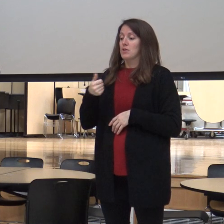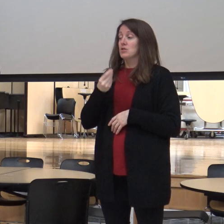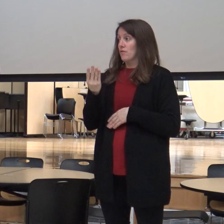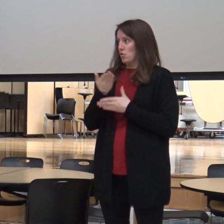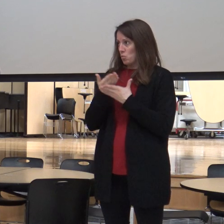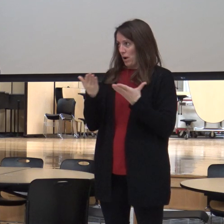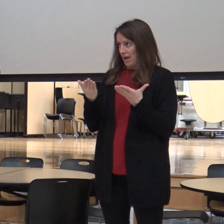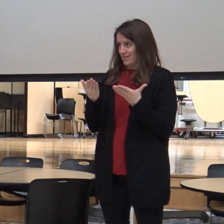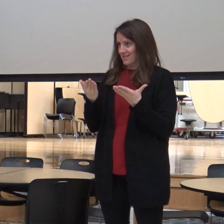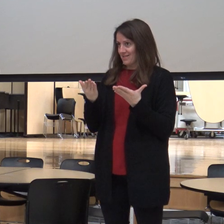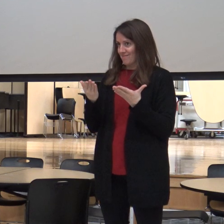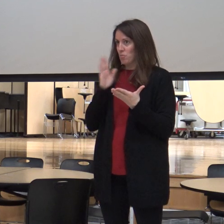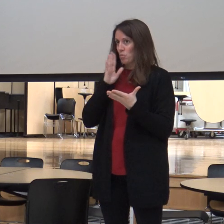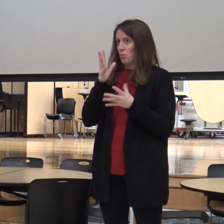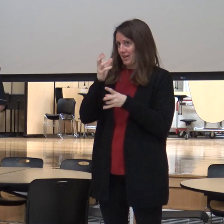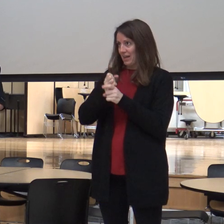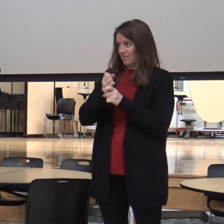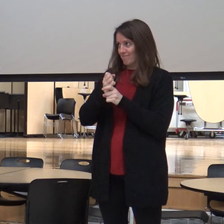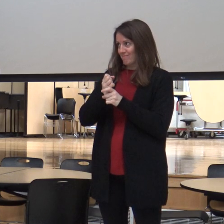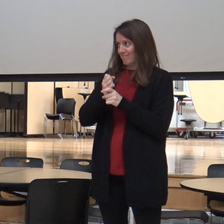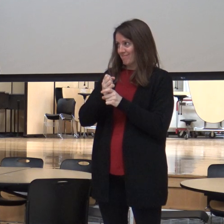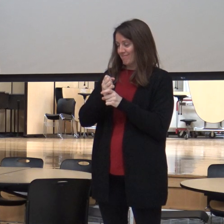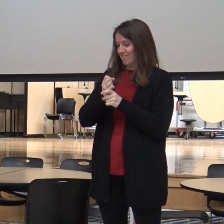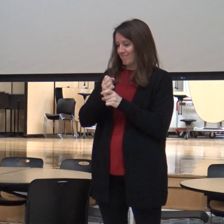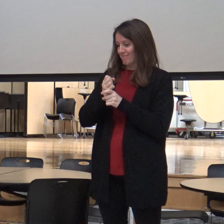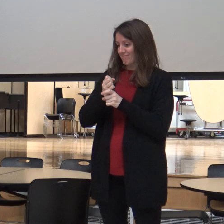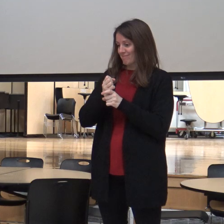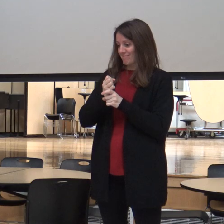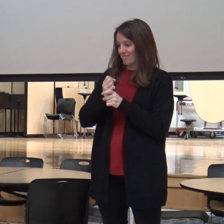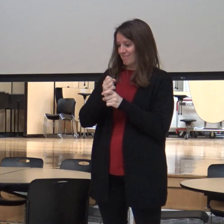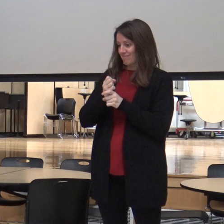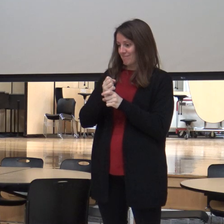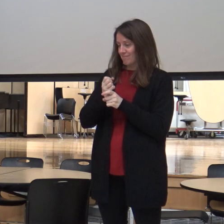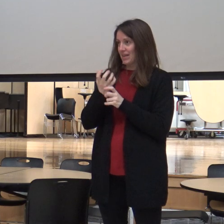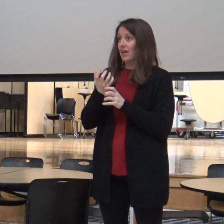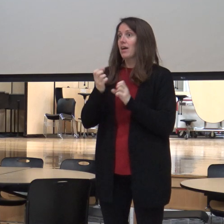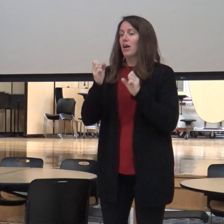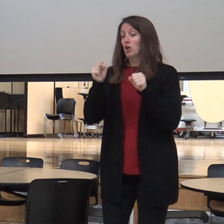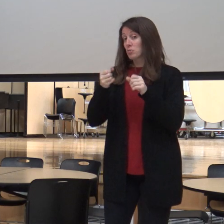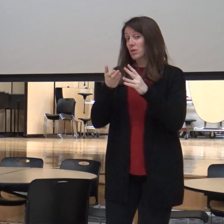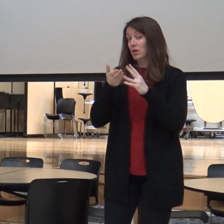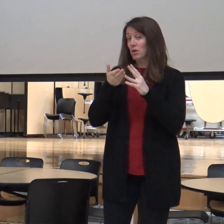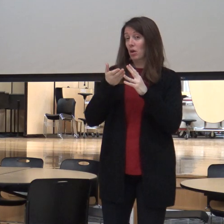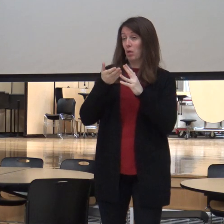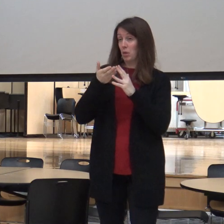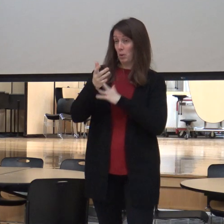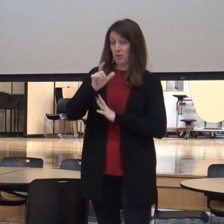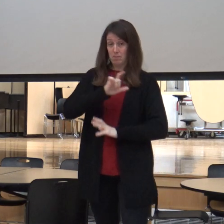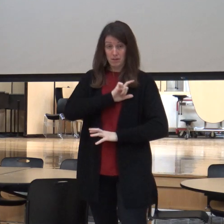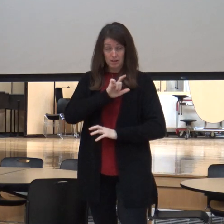could be law enforcement calling us, it could be the local crisis line, which is a different entity than Northern Pines.